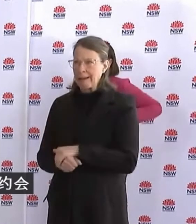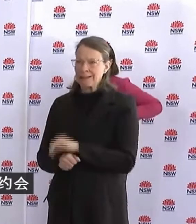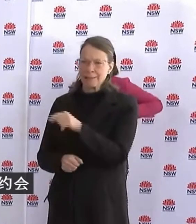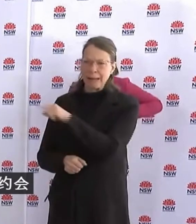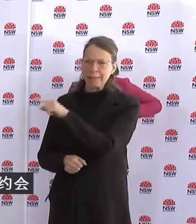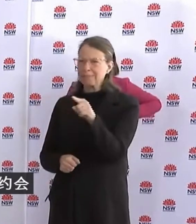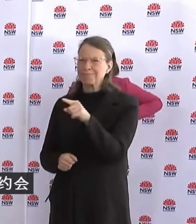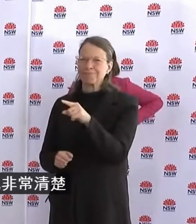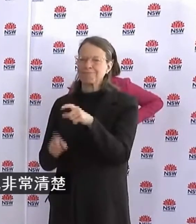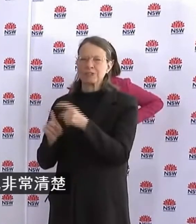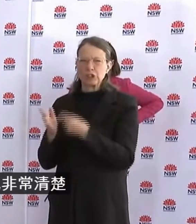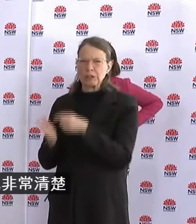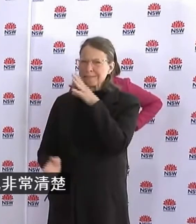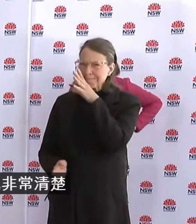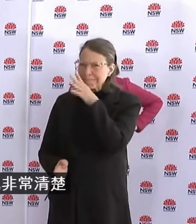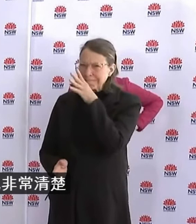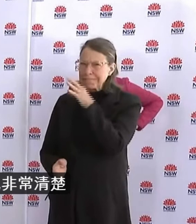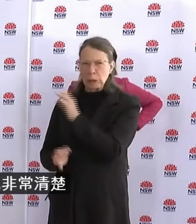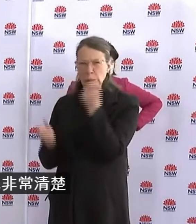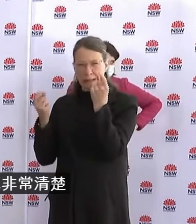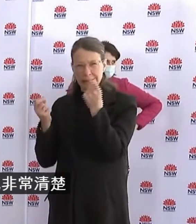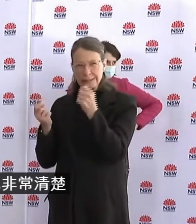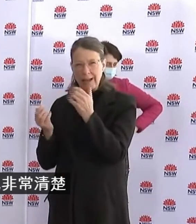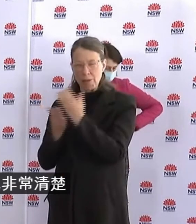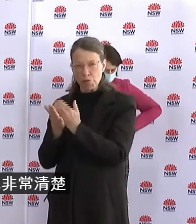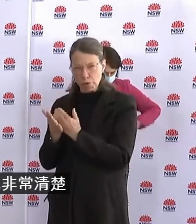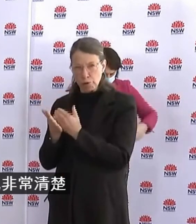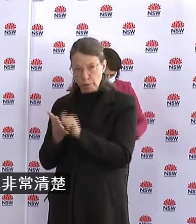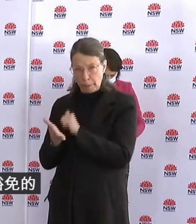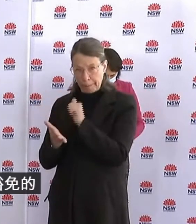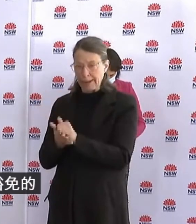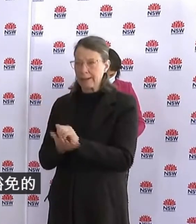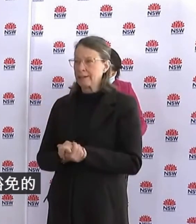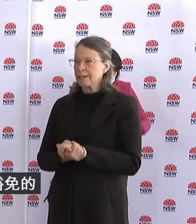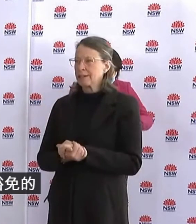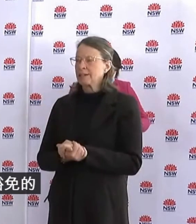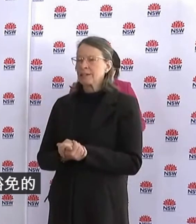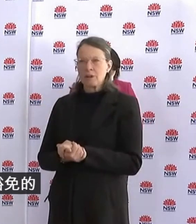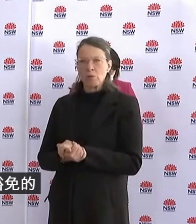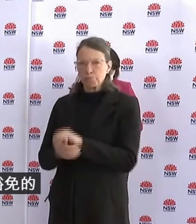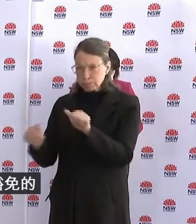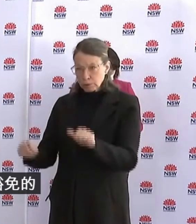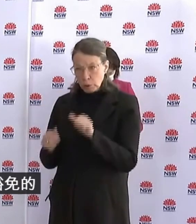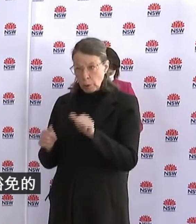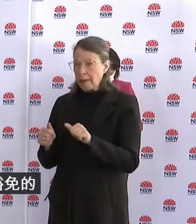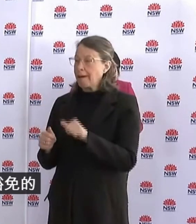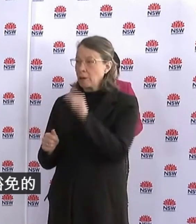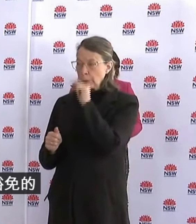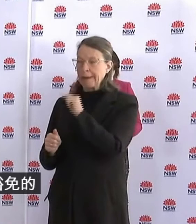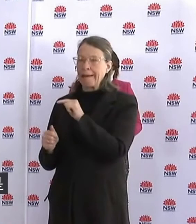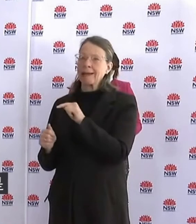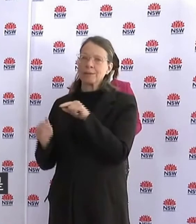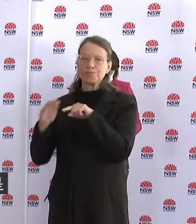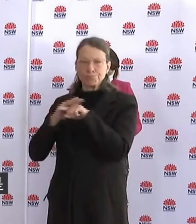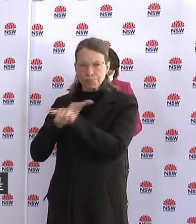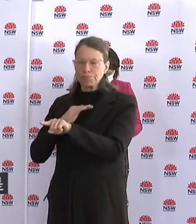I think, by the GPs. So certainly the message is very clearly to GPs. There's always been exemption to leave your home and to go for